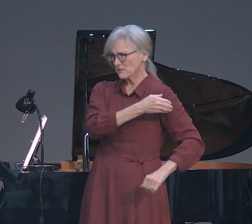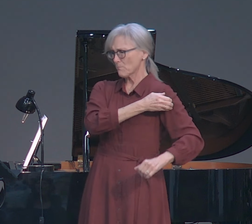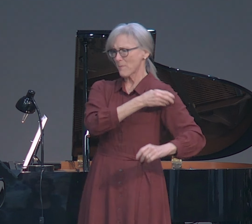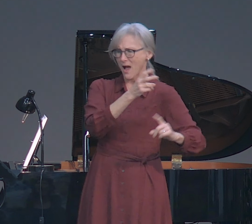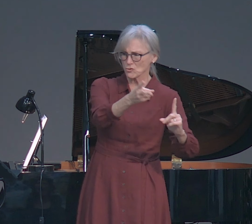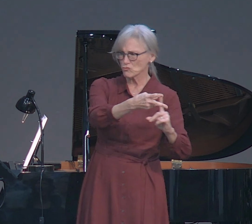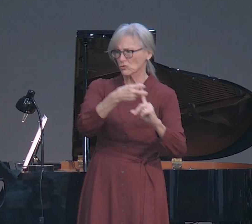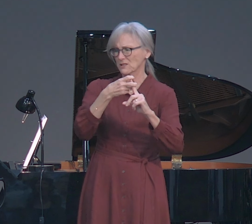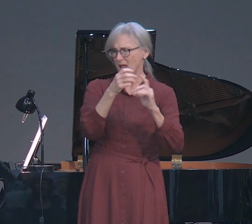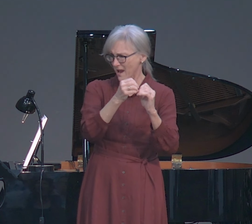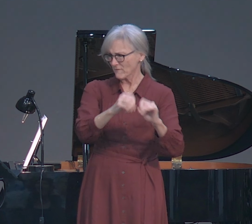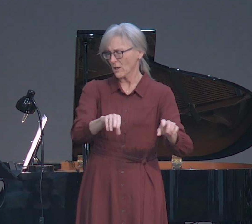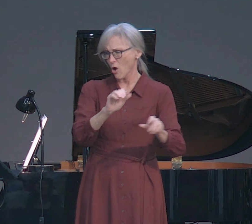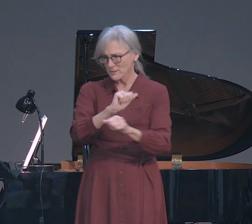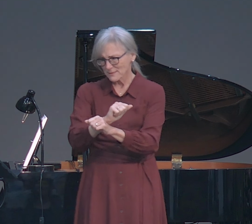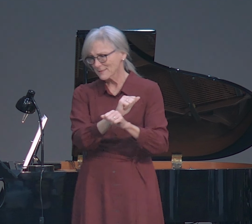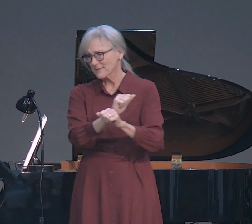the